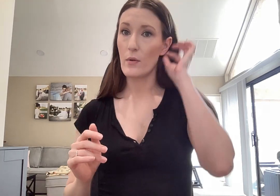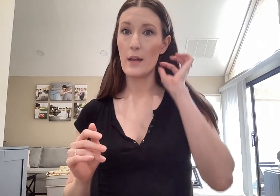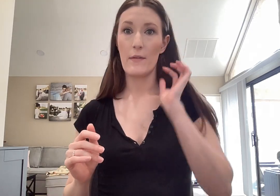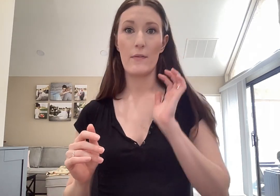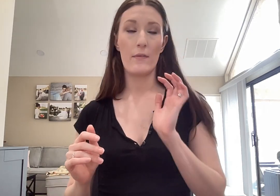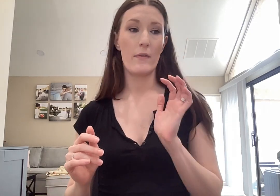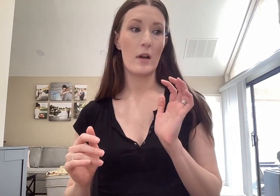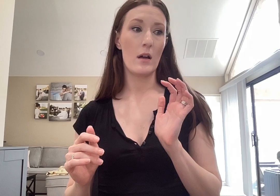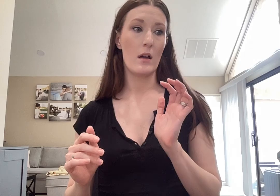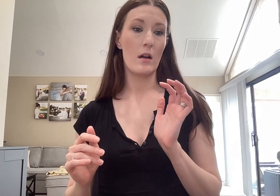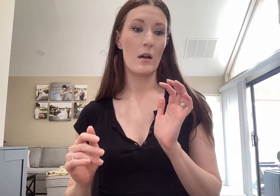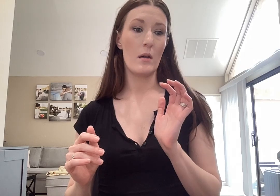if